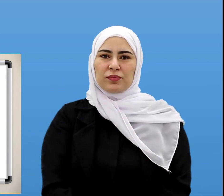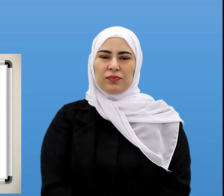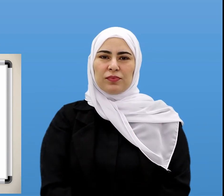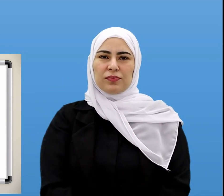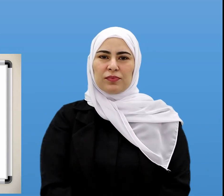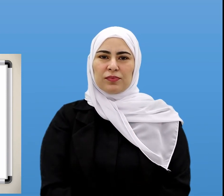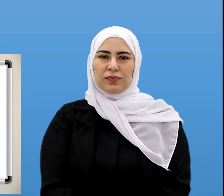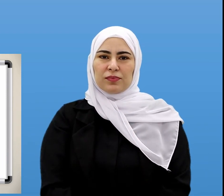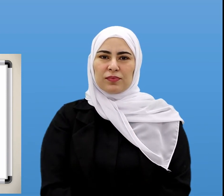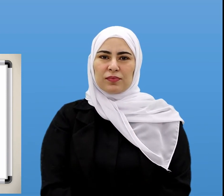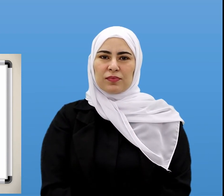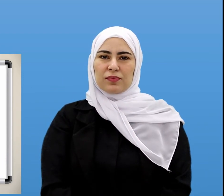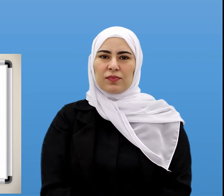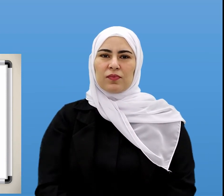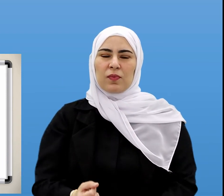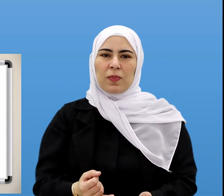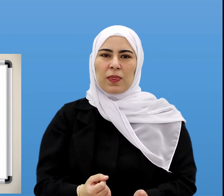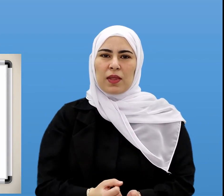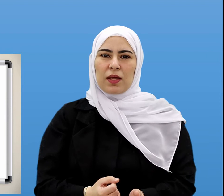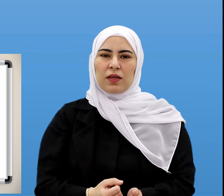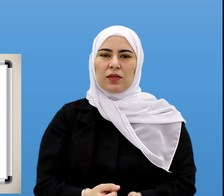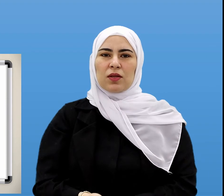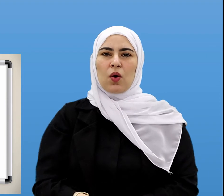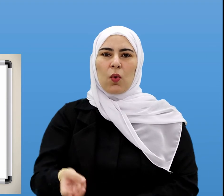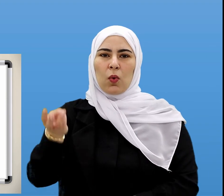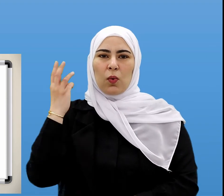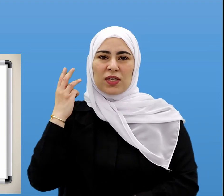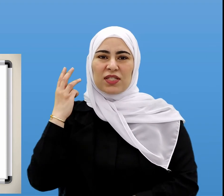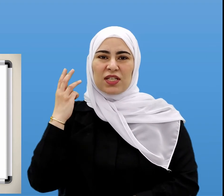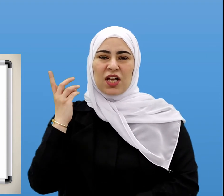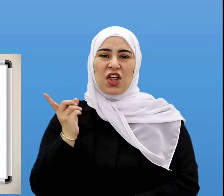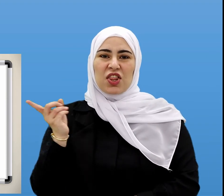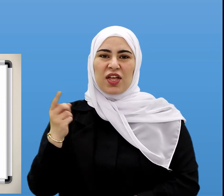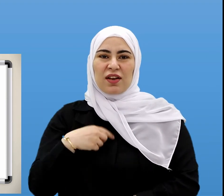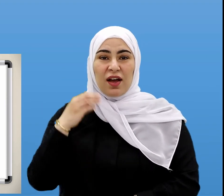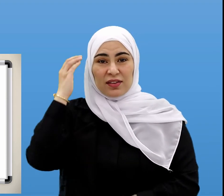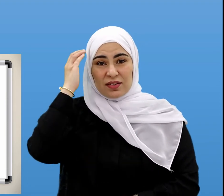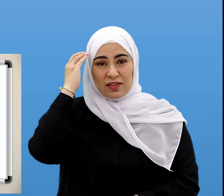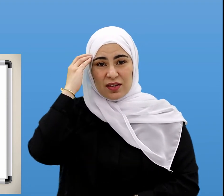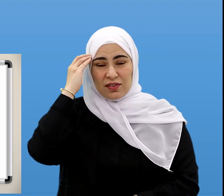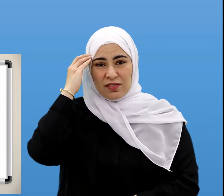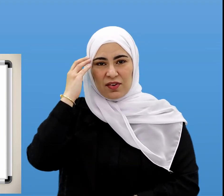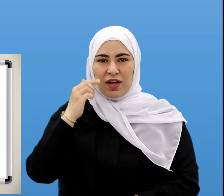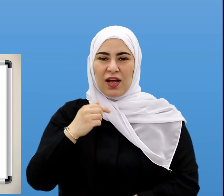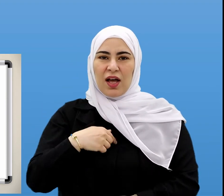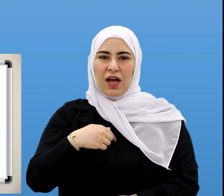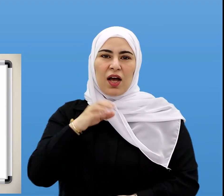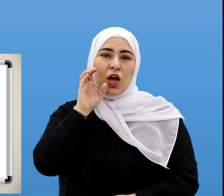It was then that I realized that I couldn't or didn't manage to walk.